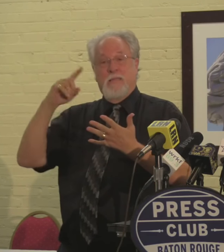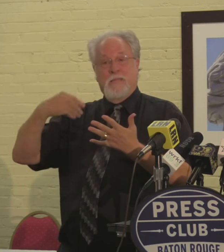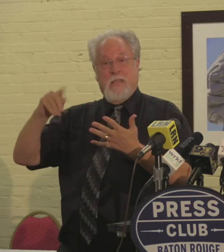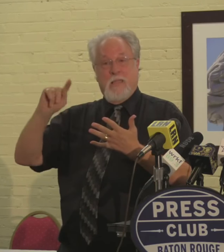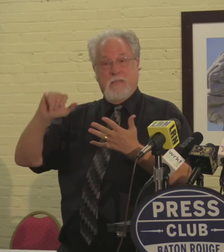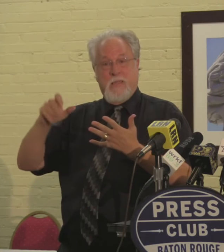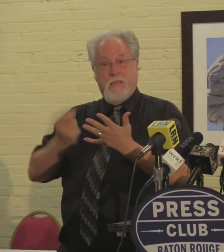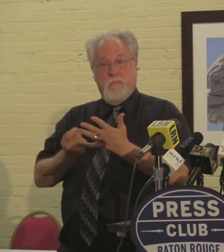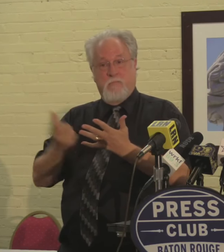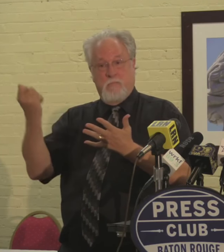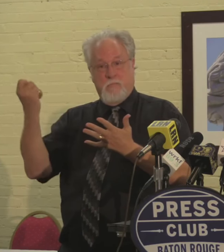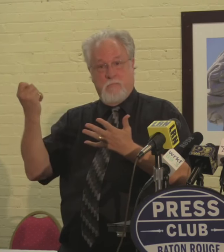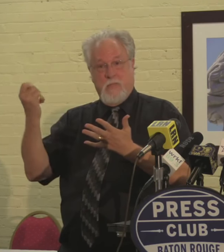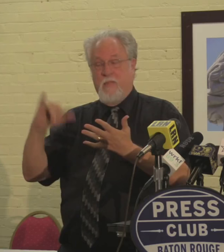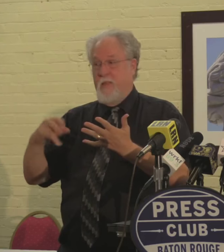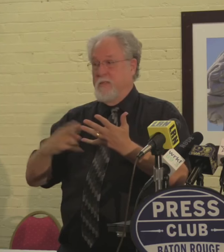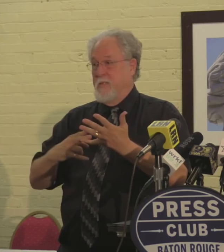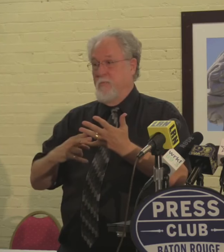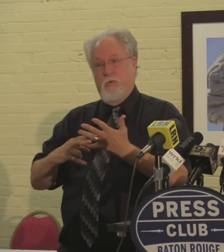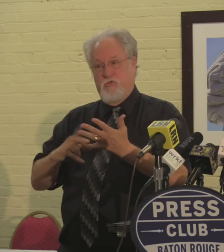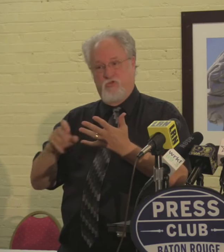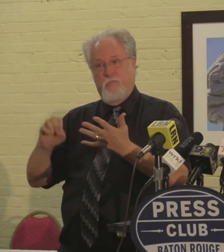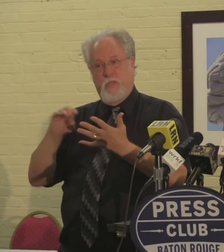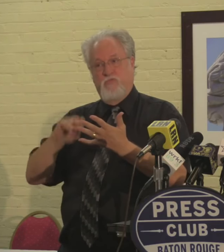was designed to be temporary. That should happen.